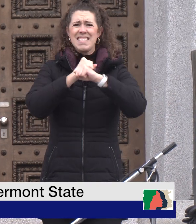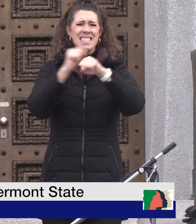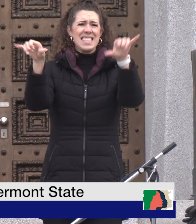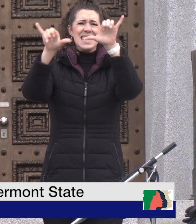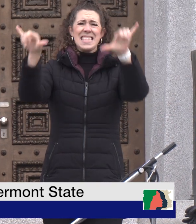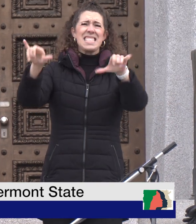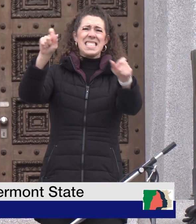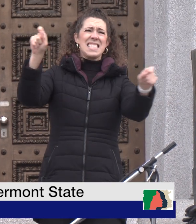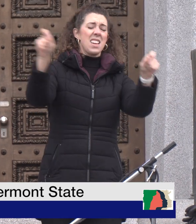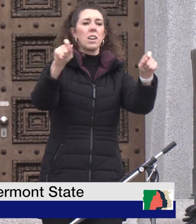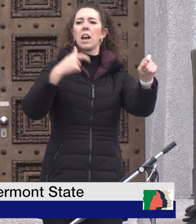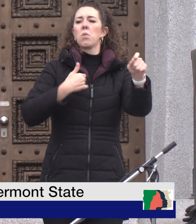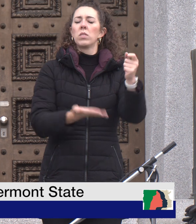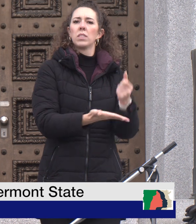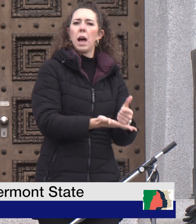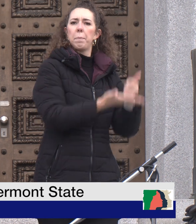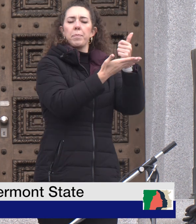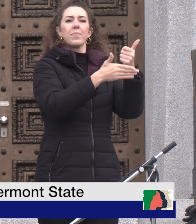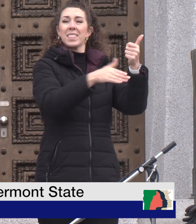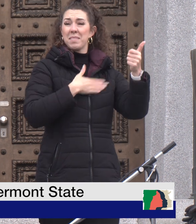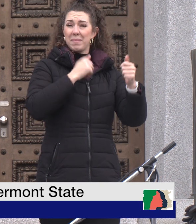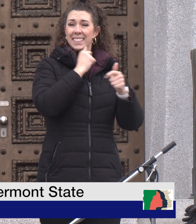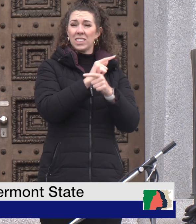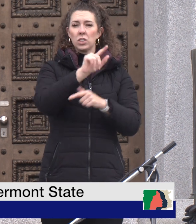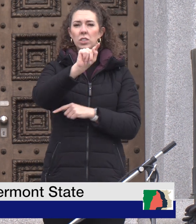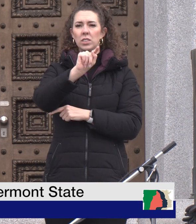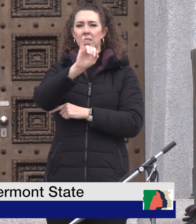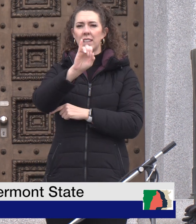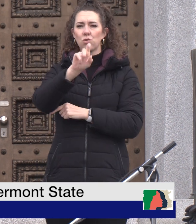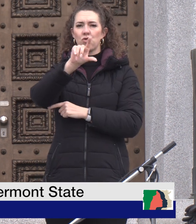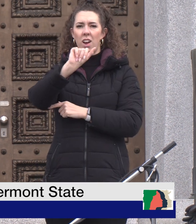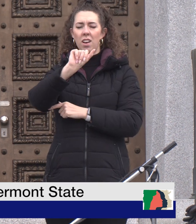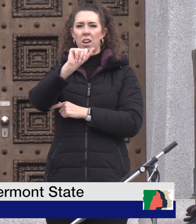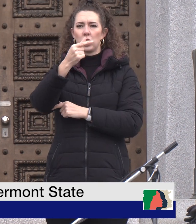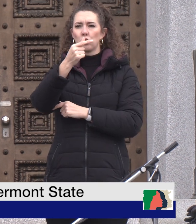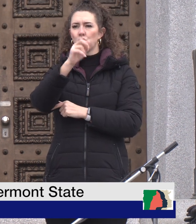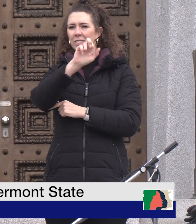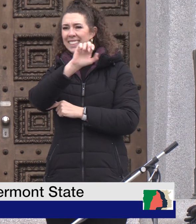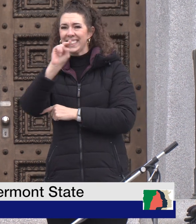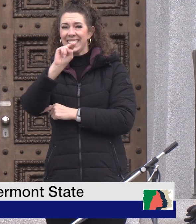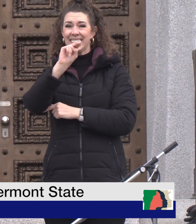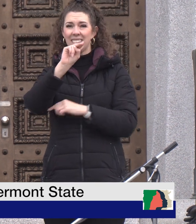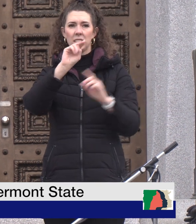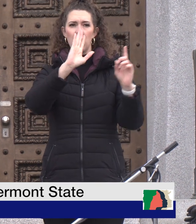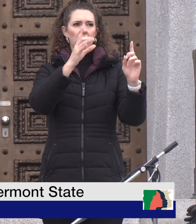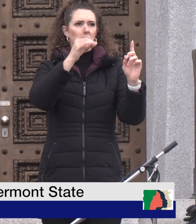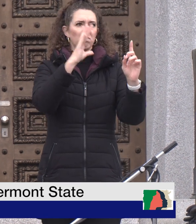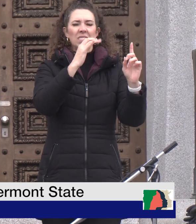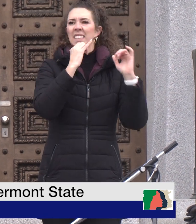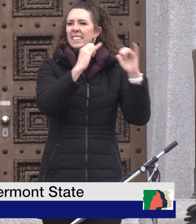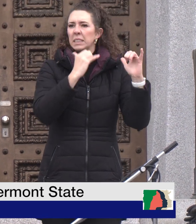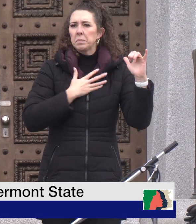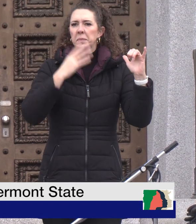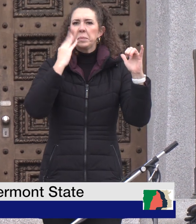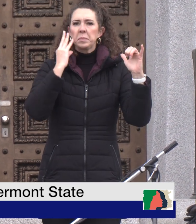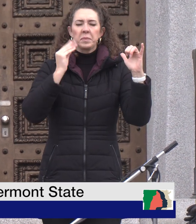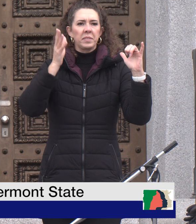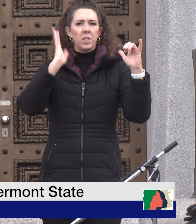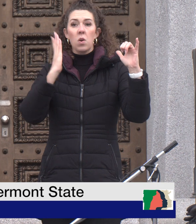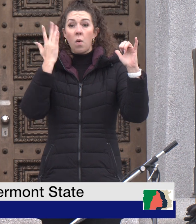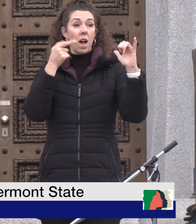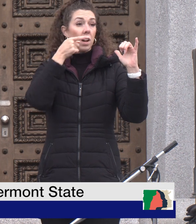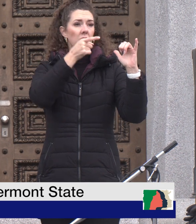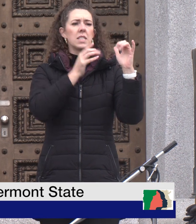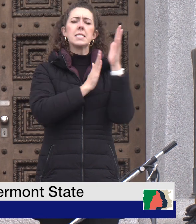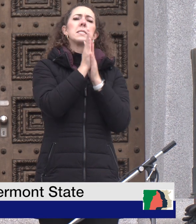up my dear friend and sister, Taisha Green, who is living the same nightmare that I experienced, because you